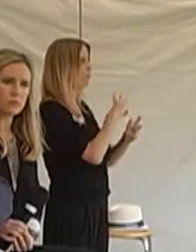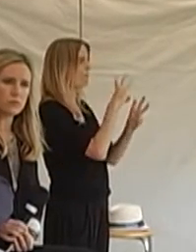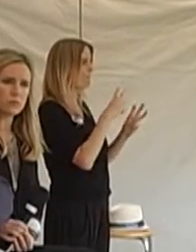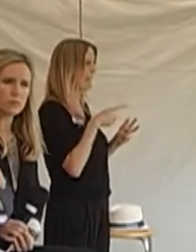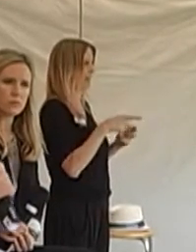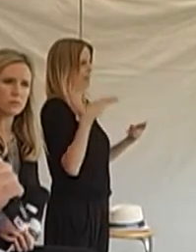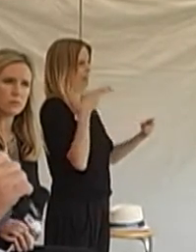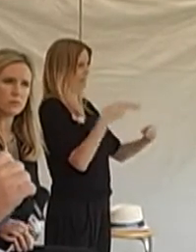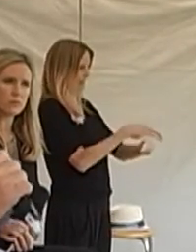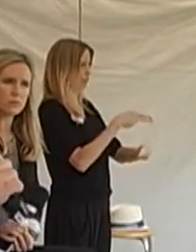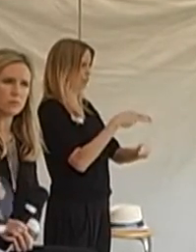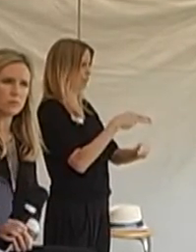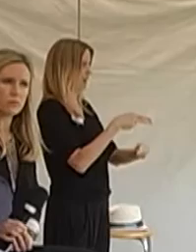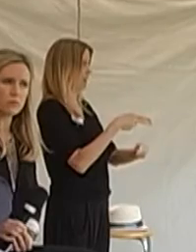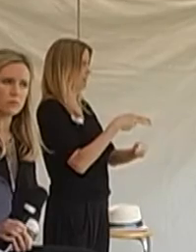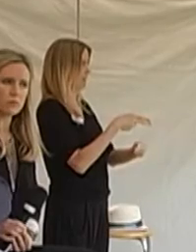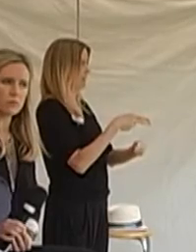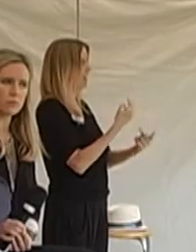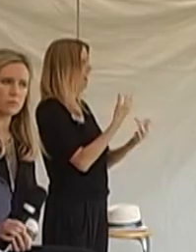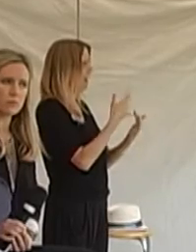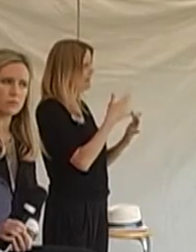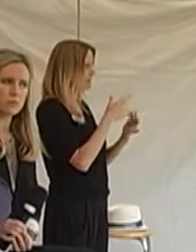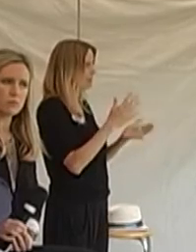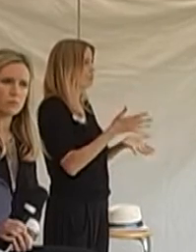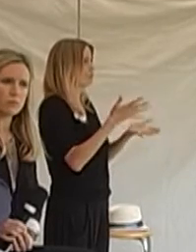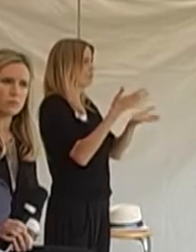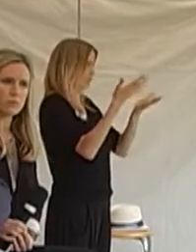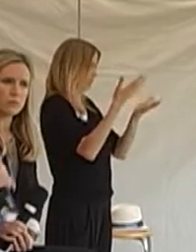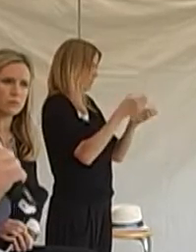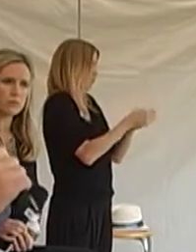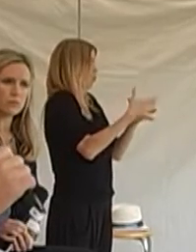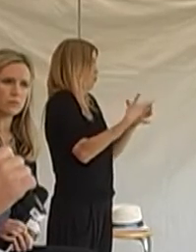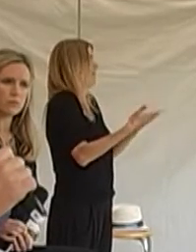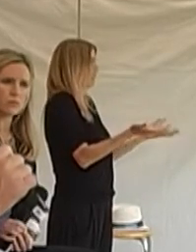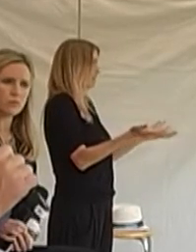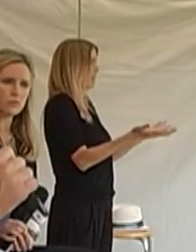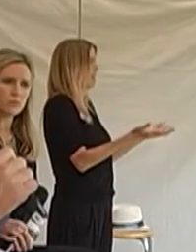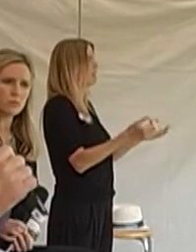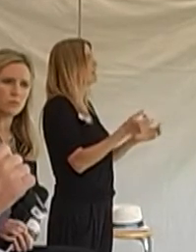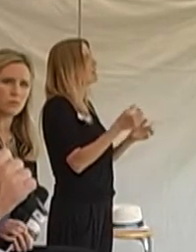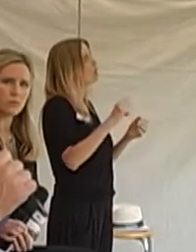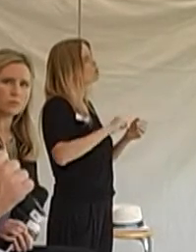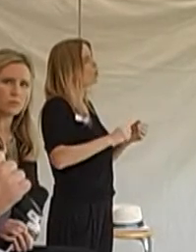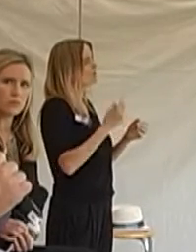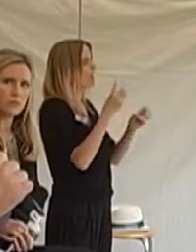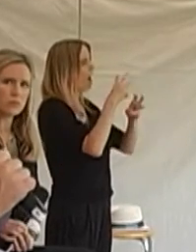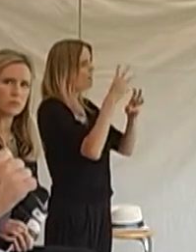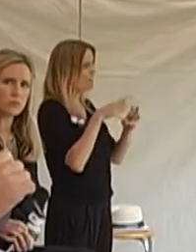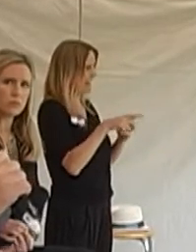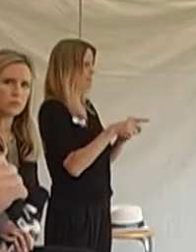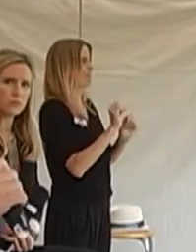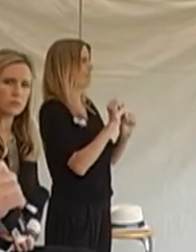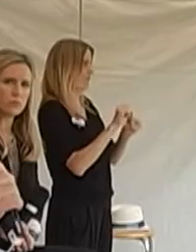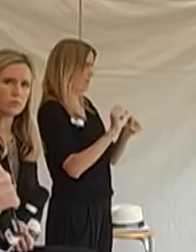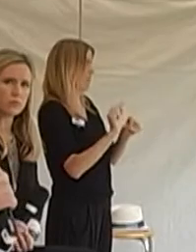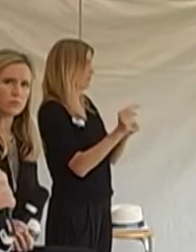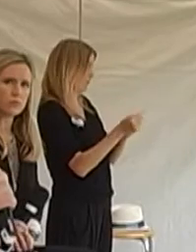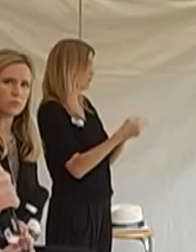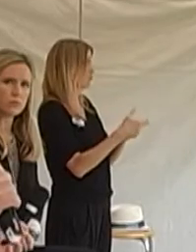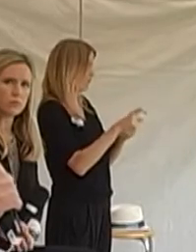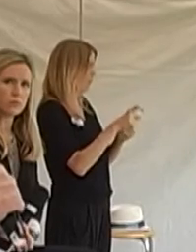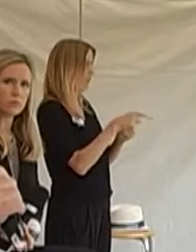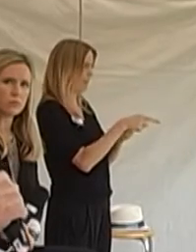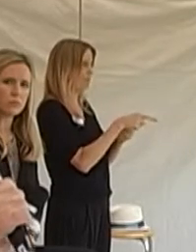and exaggerate things, especially social medias, and that makes it possible also for populist